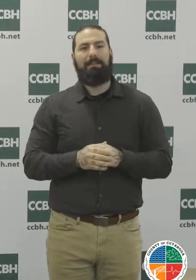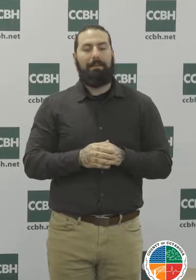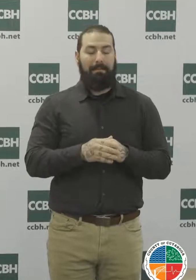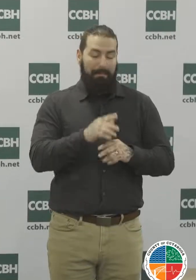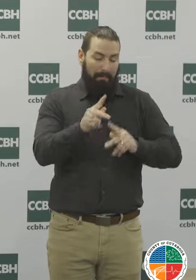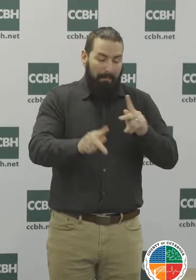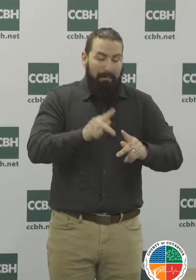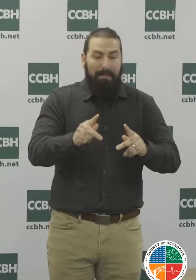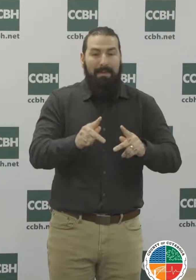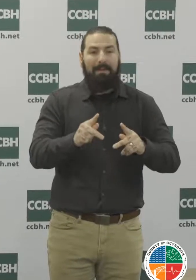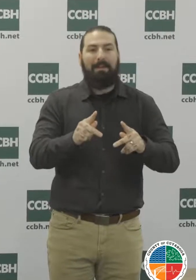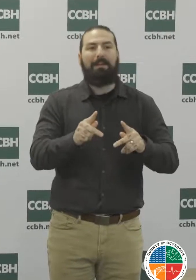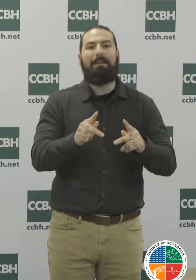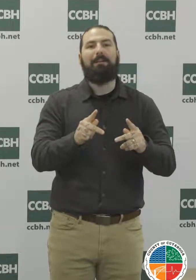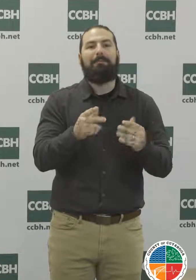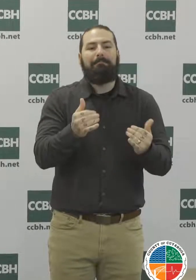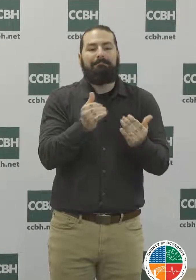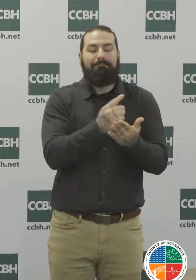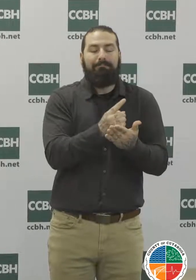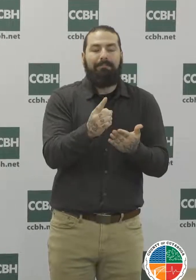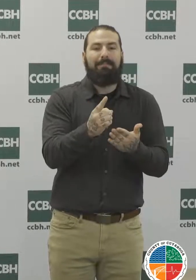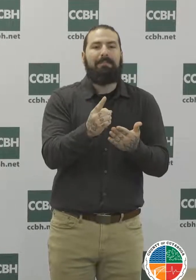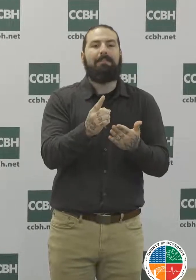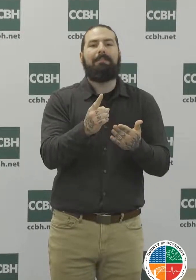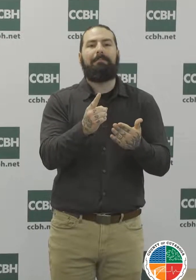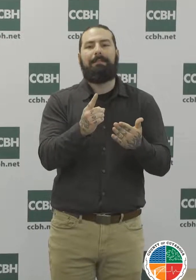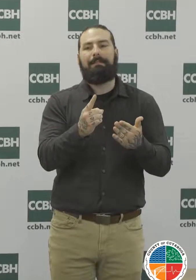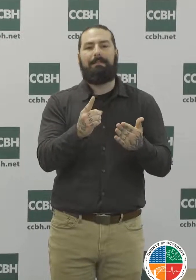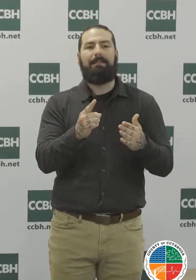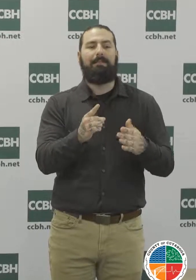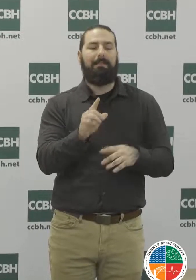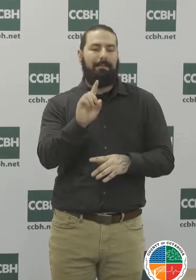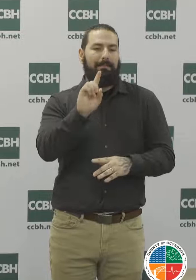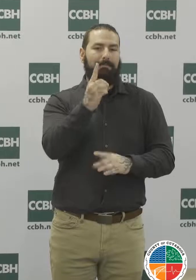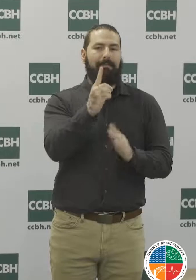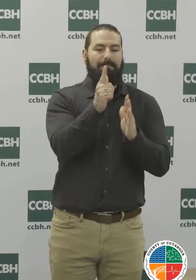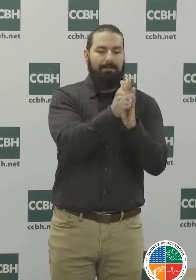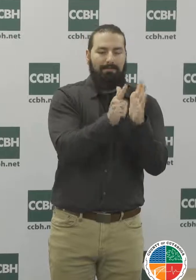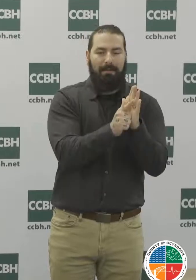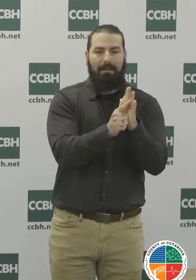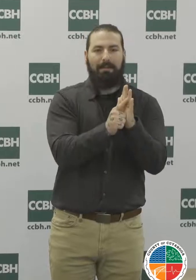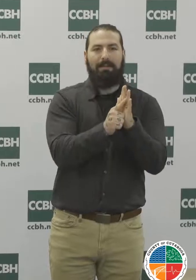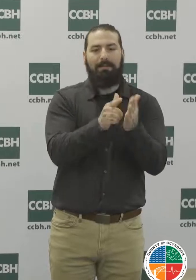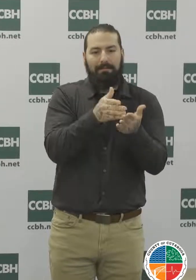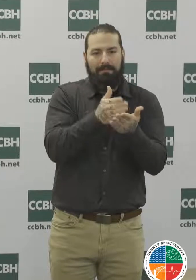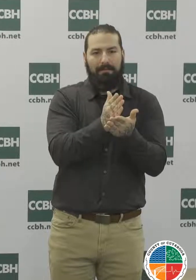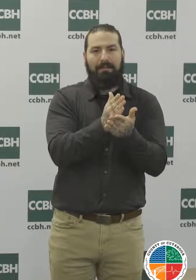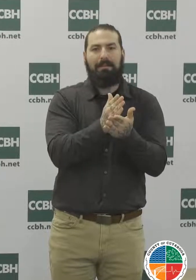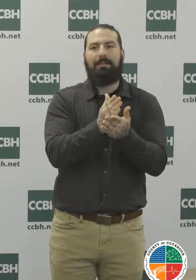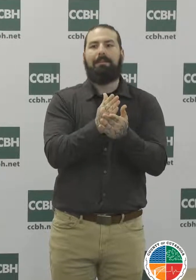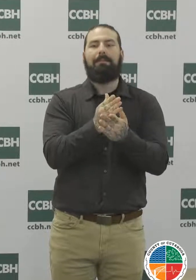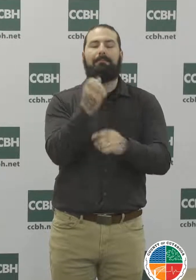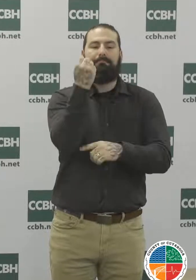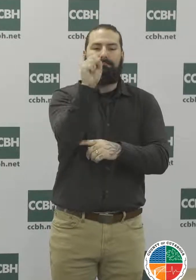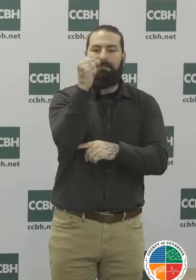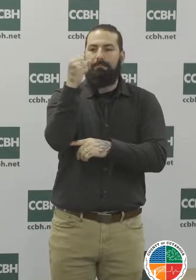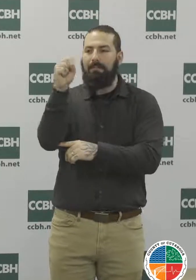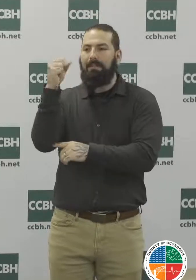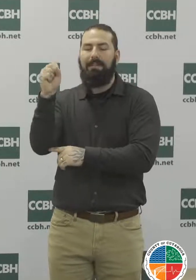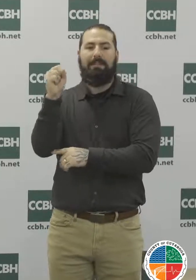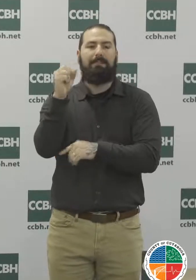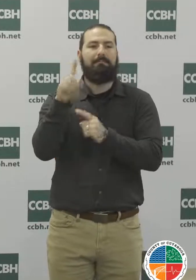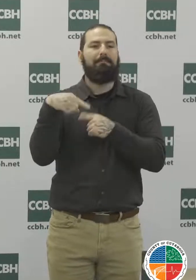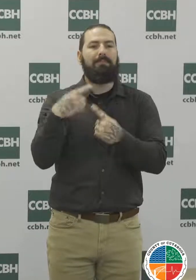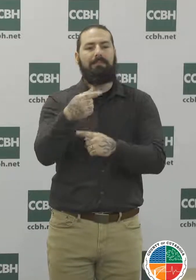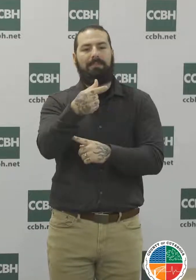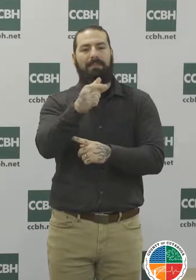rights to nonviolently protest for racial justice in the wake of George Floyd's murder. We